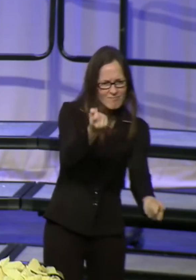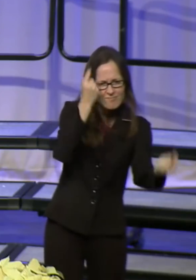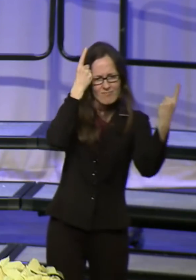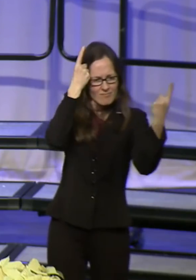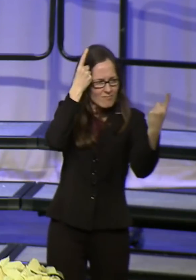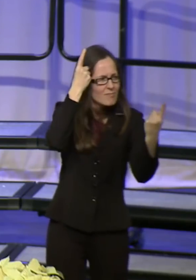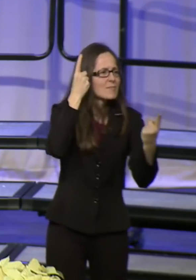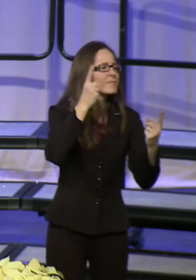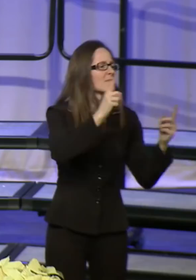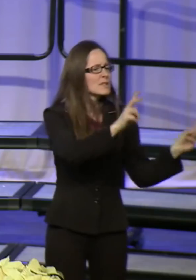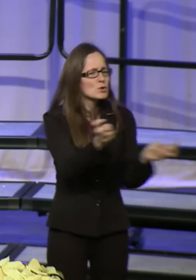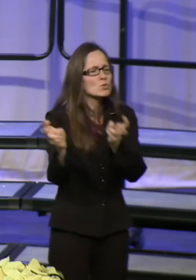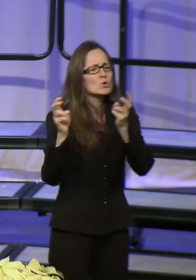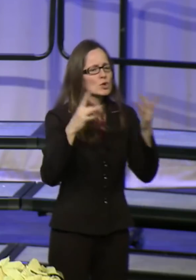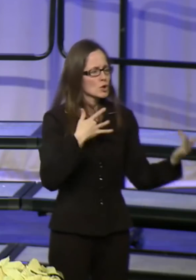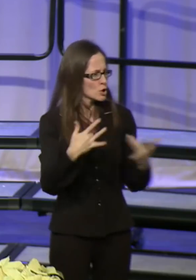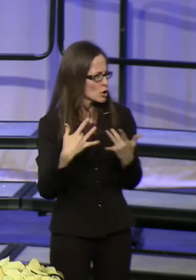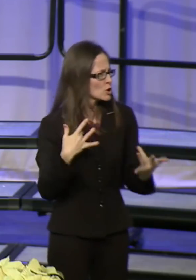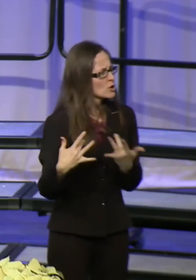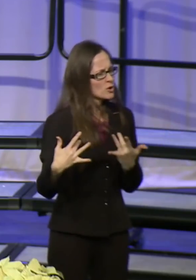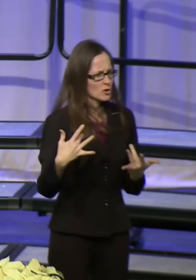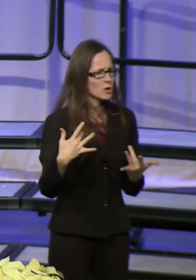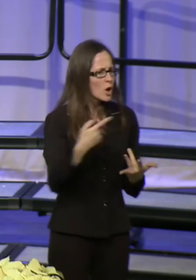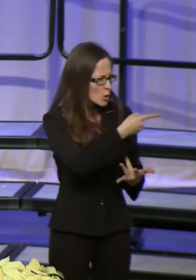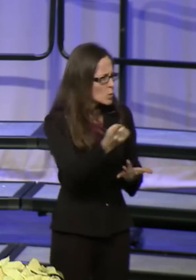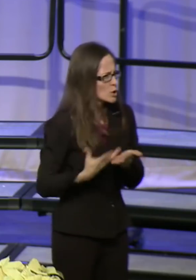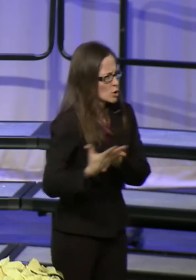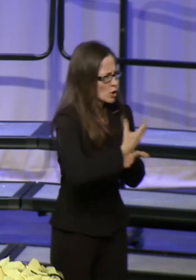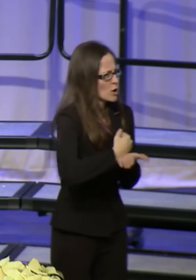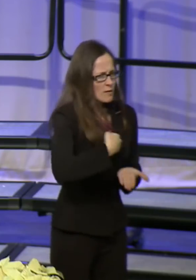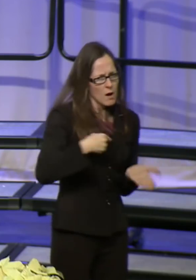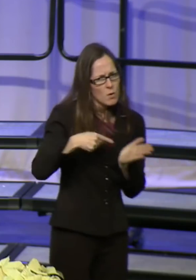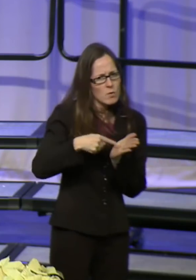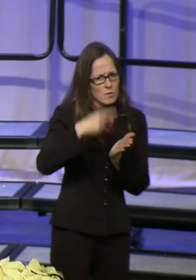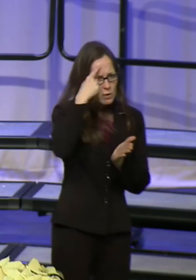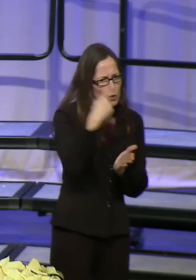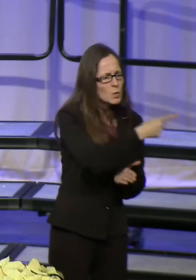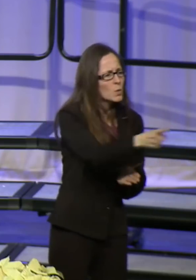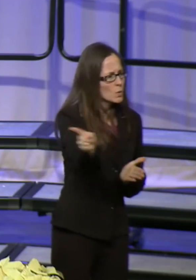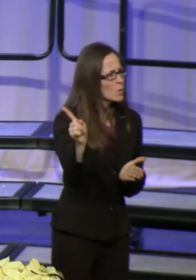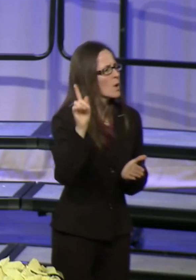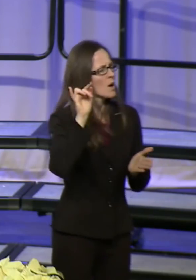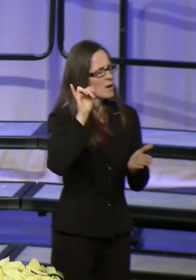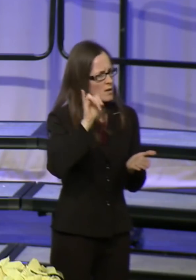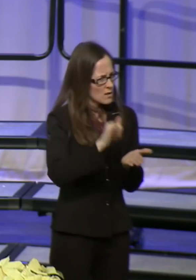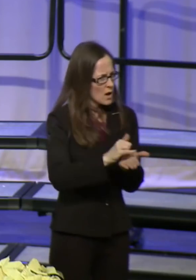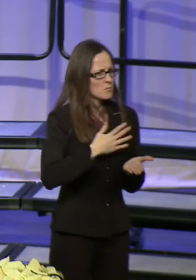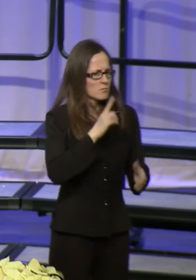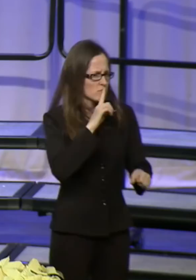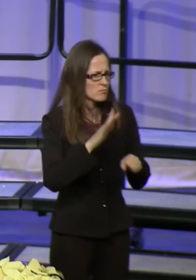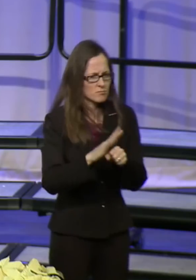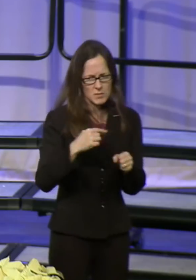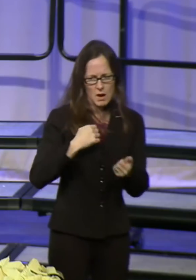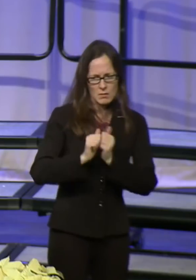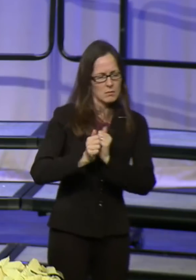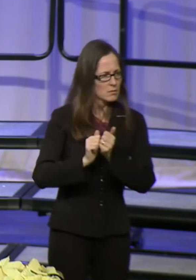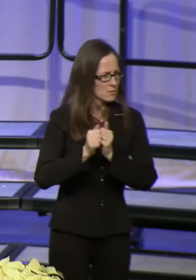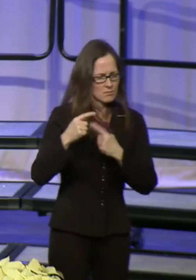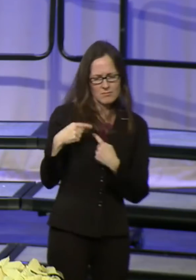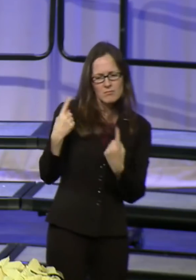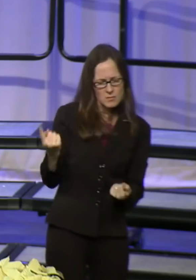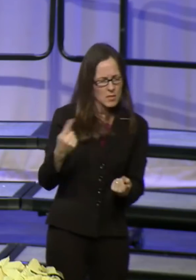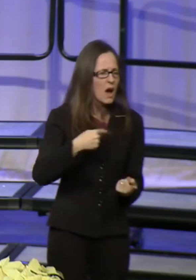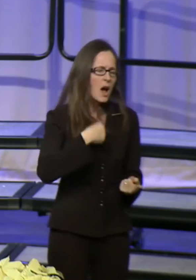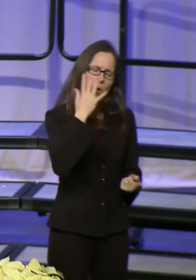owe it to you, as that is who I am, it is what I ran on, and it is the type of elected official I will be. I have been serving the